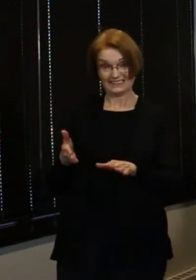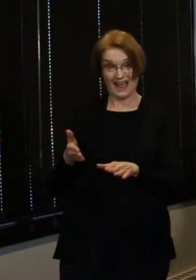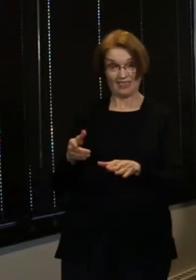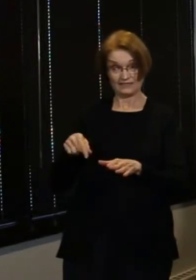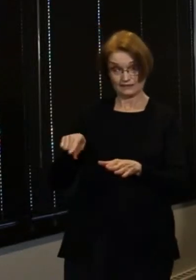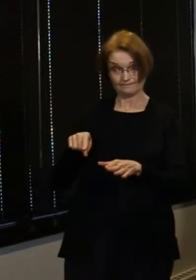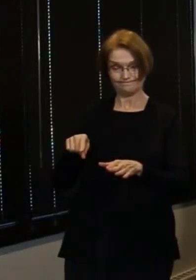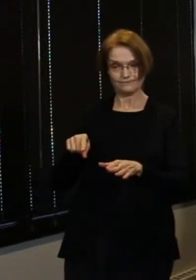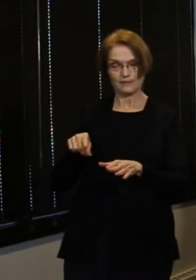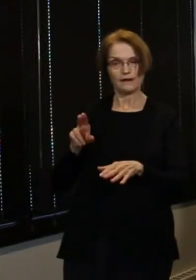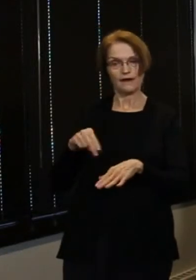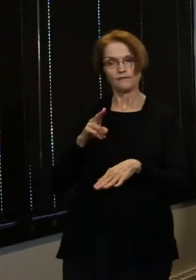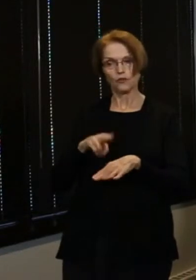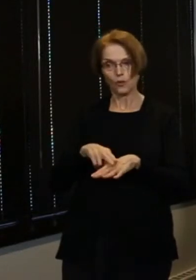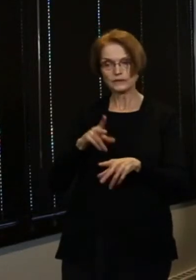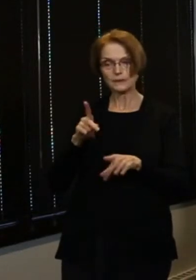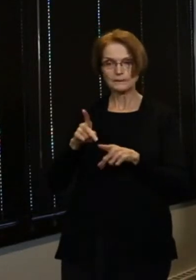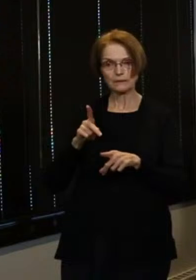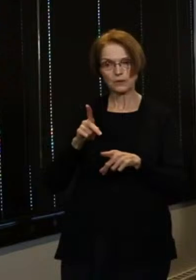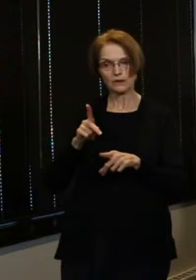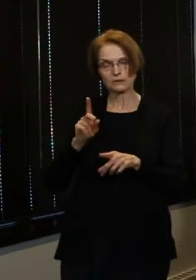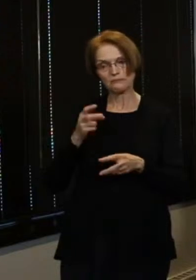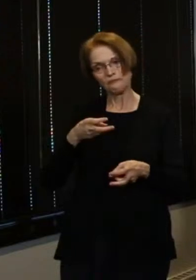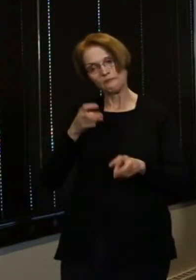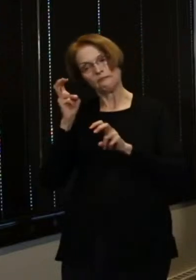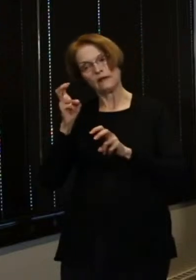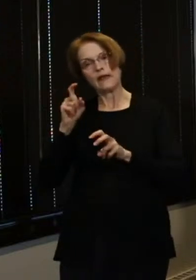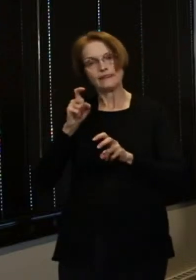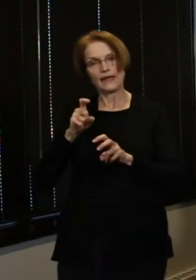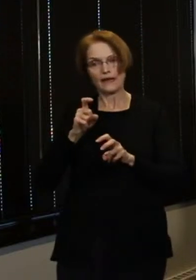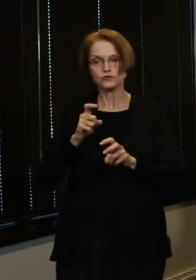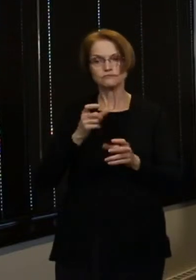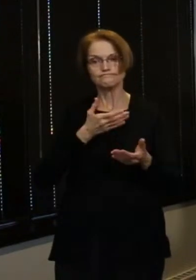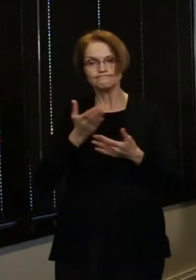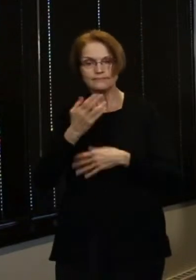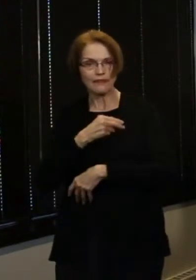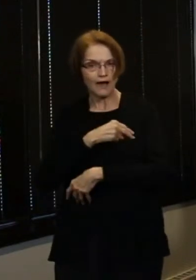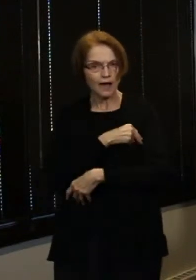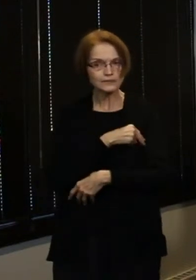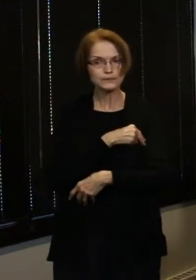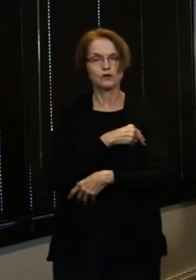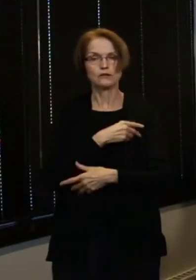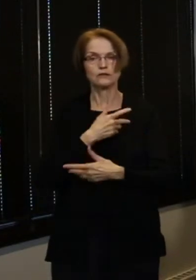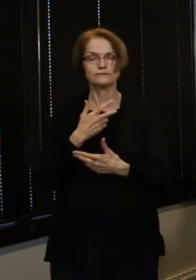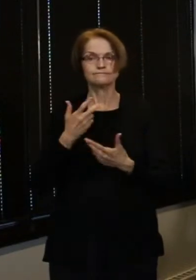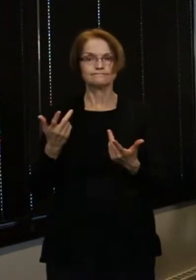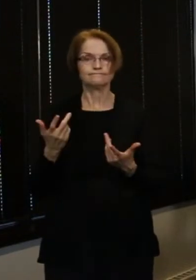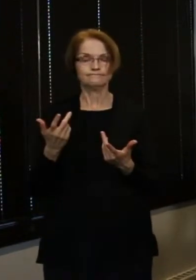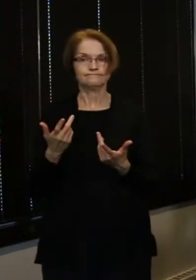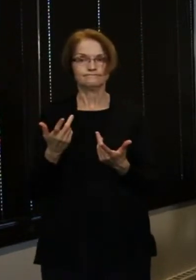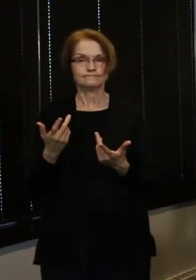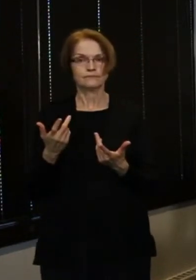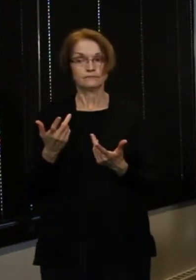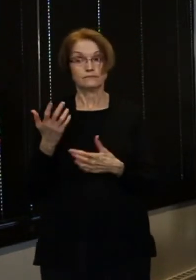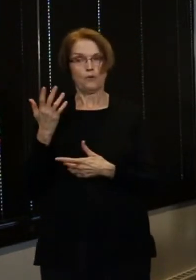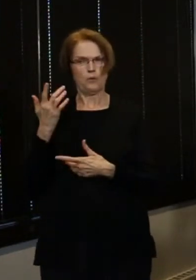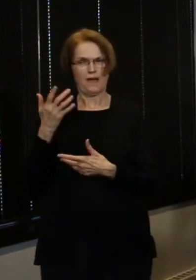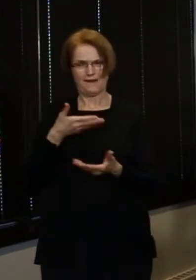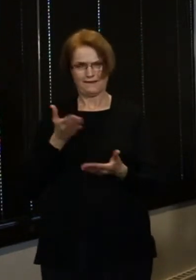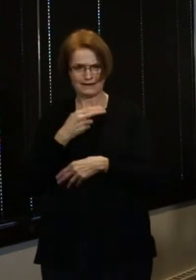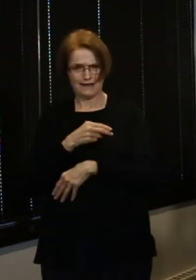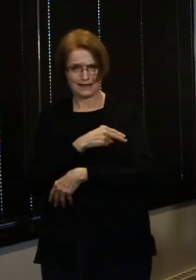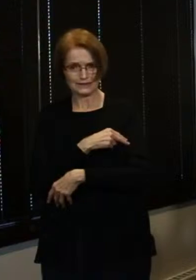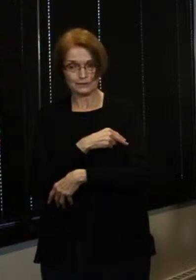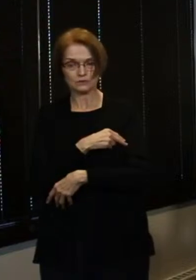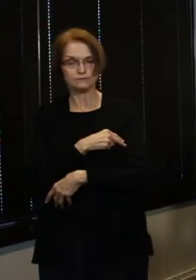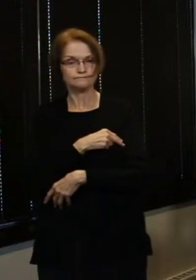course, are people that get sick enough to have to be taken care of in the hospital, And in order for that to happen, they have to be a case